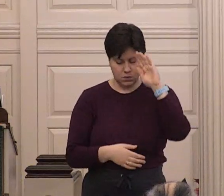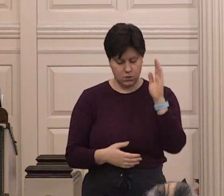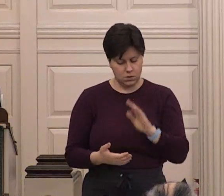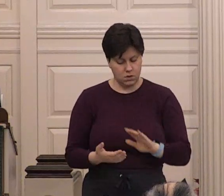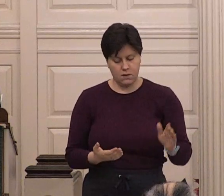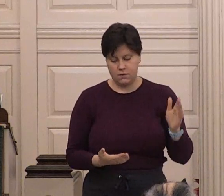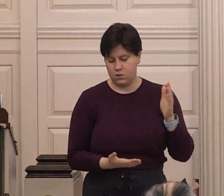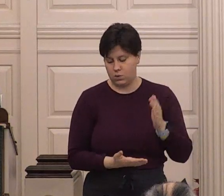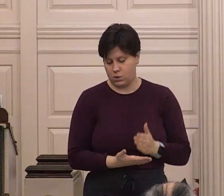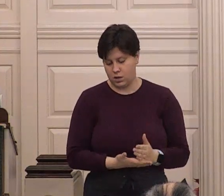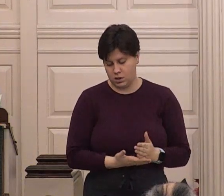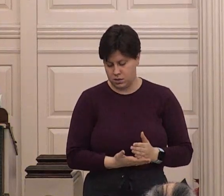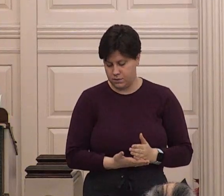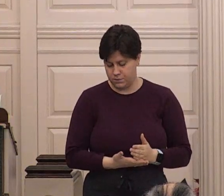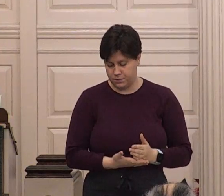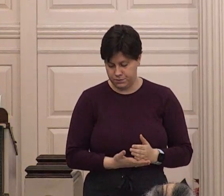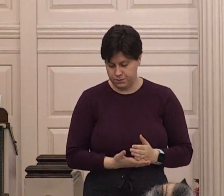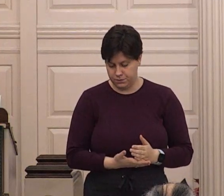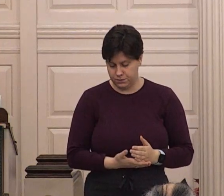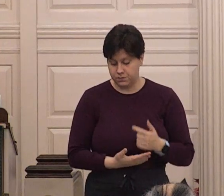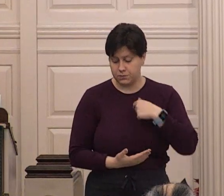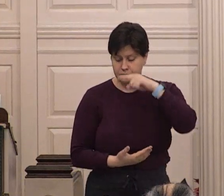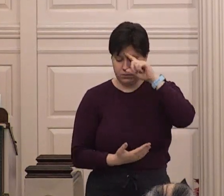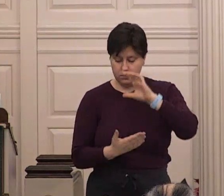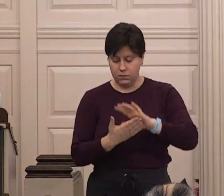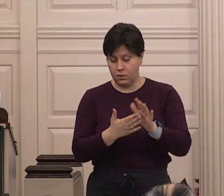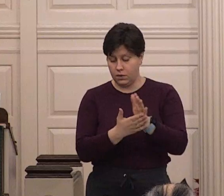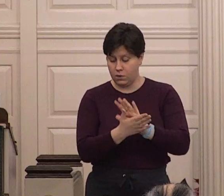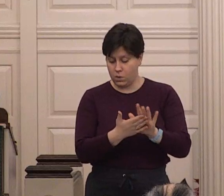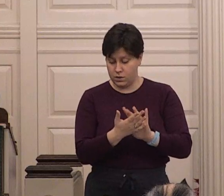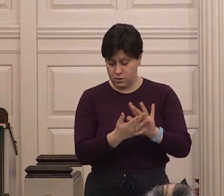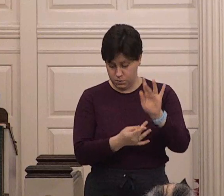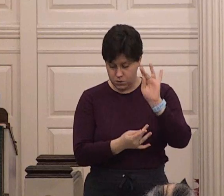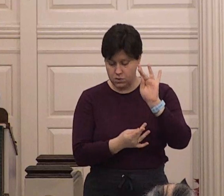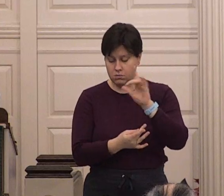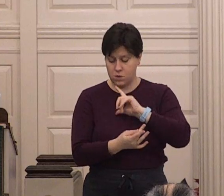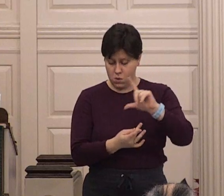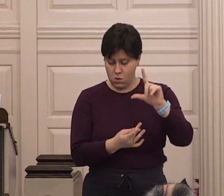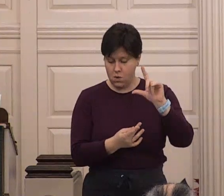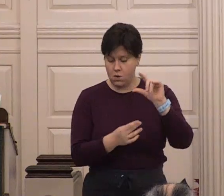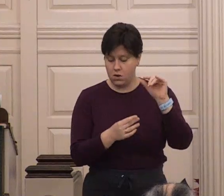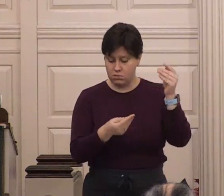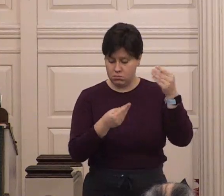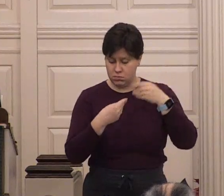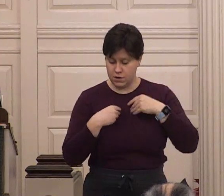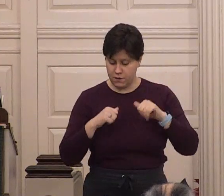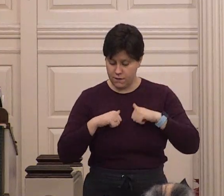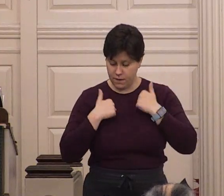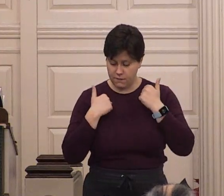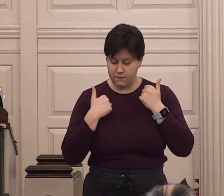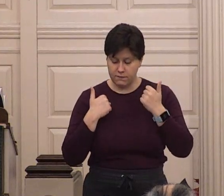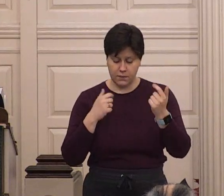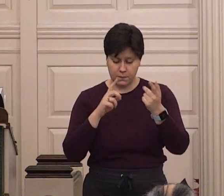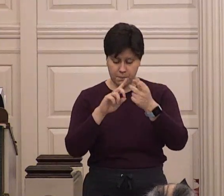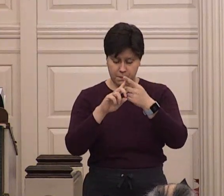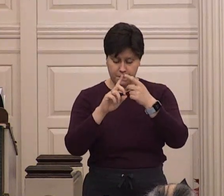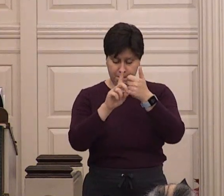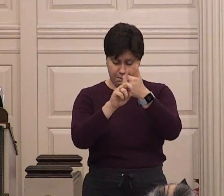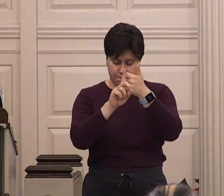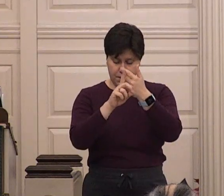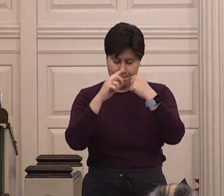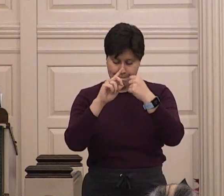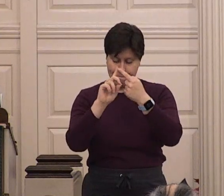dead, and his kingdom will have no end. I believe in the Holy Spirit, the Lord, the giver of